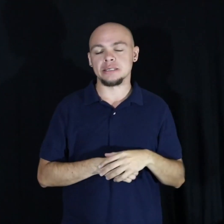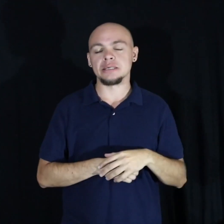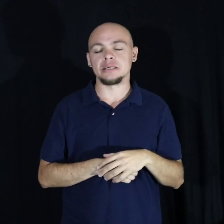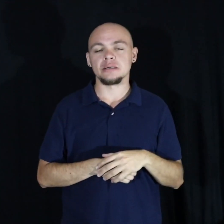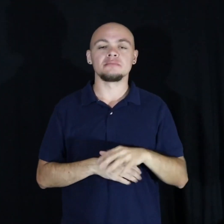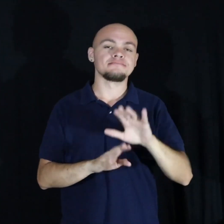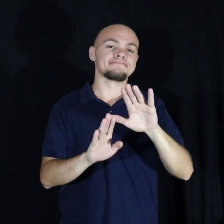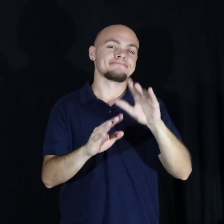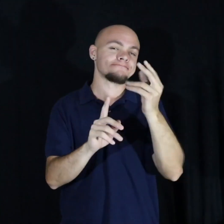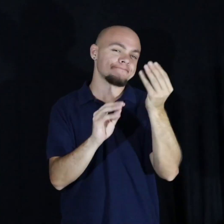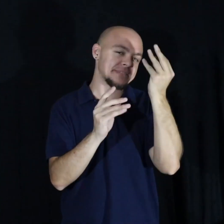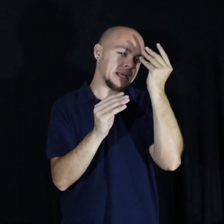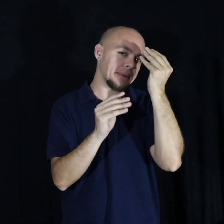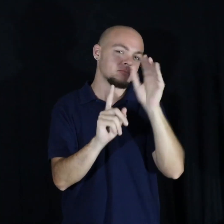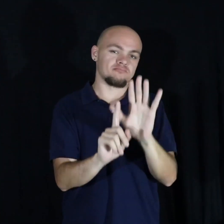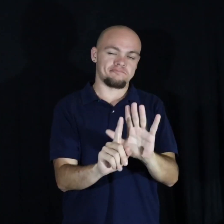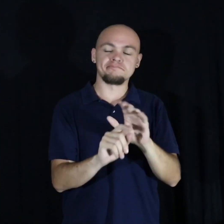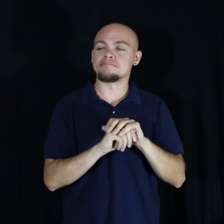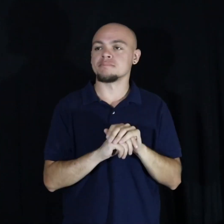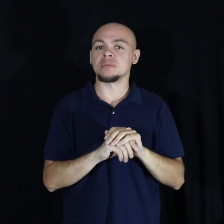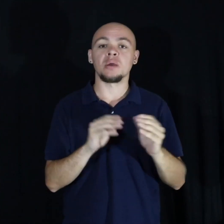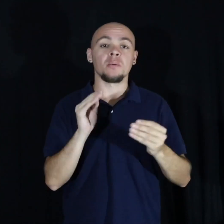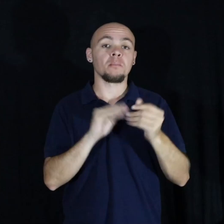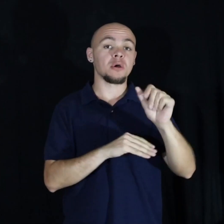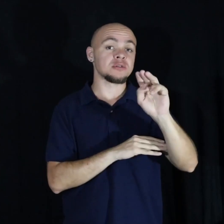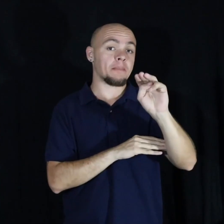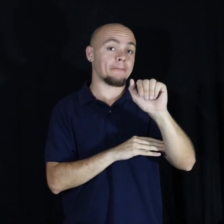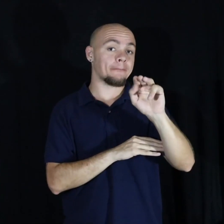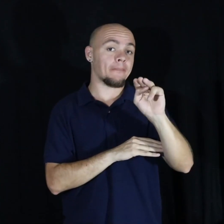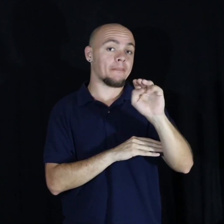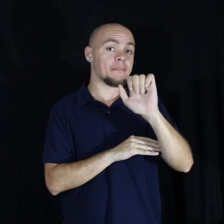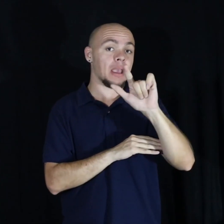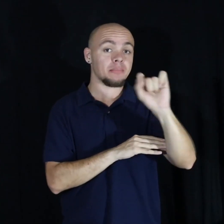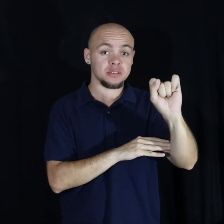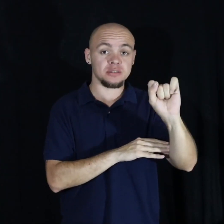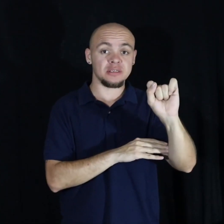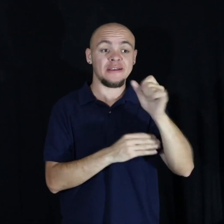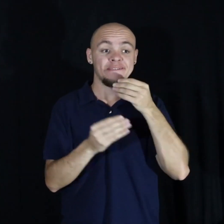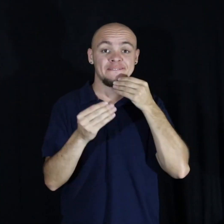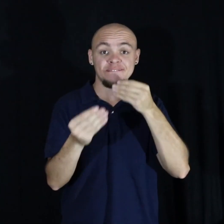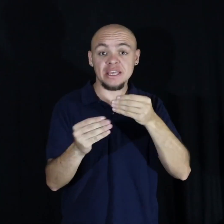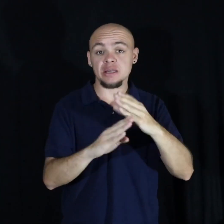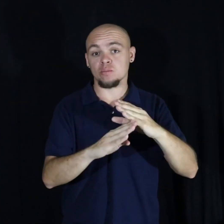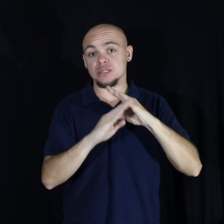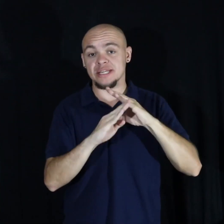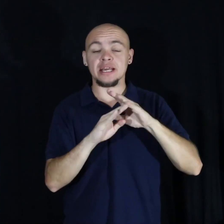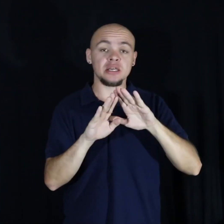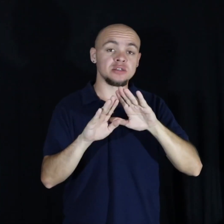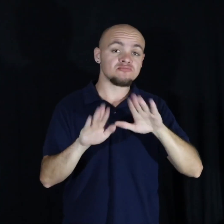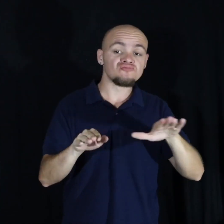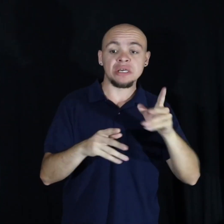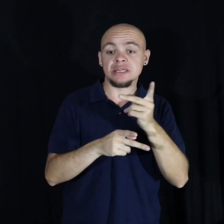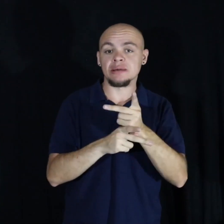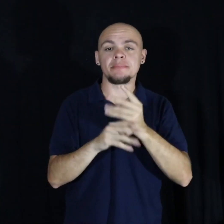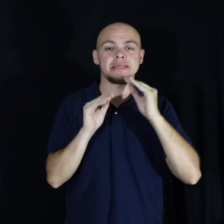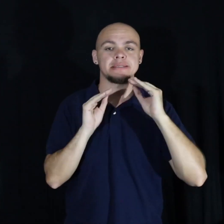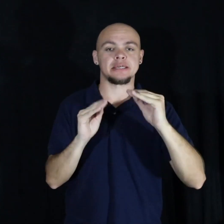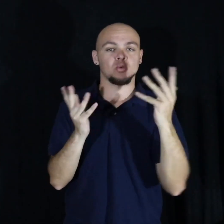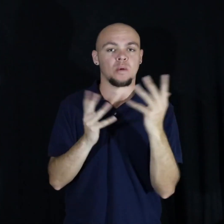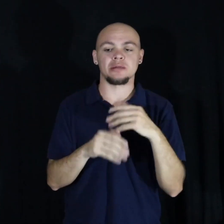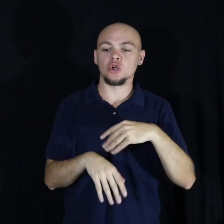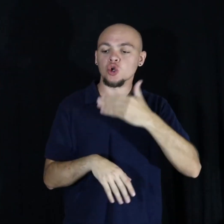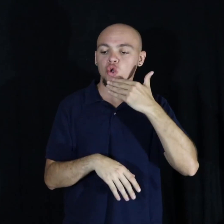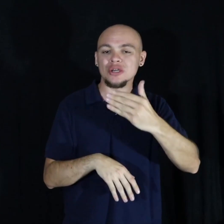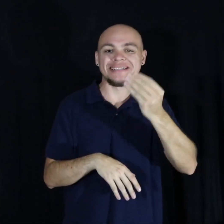Consider this. Most mammals in the animal kingdom not only feed, protect, and shelter their young, but they teach them what's good to